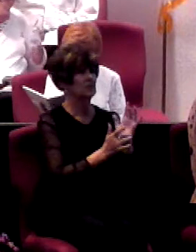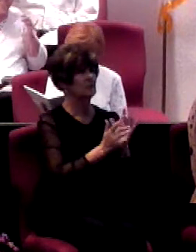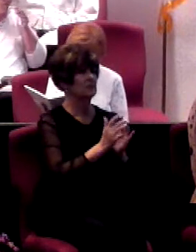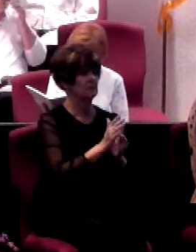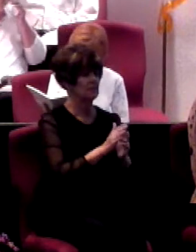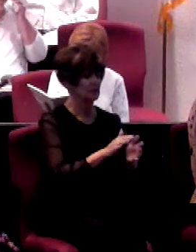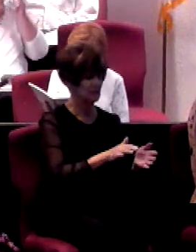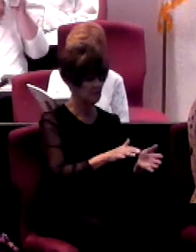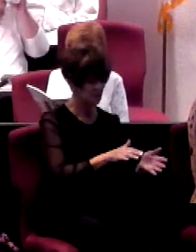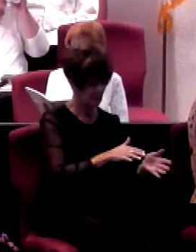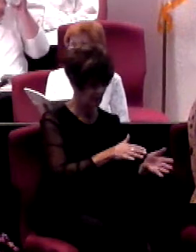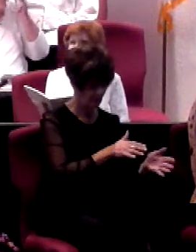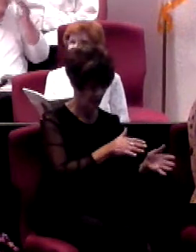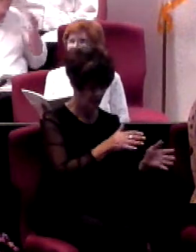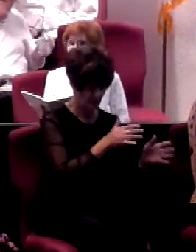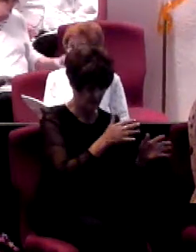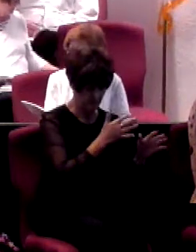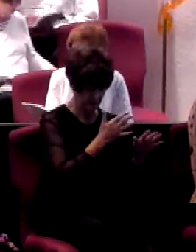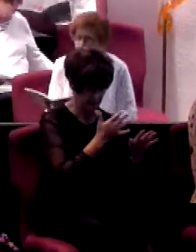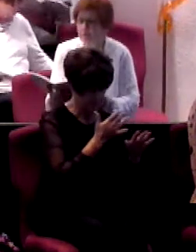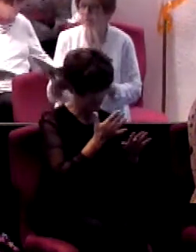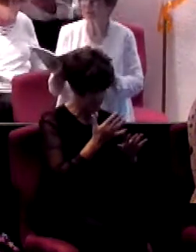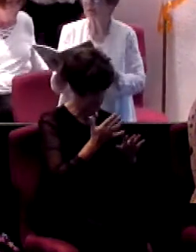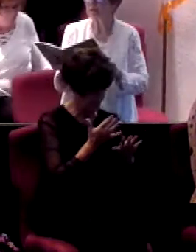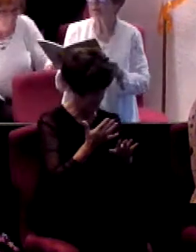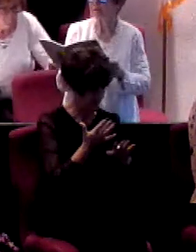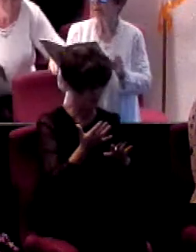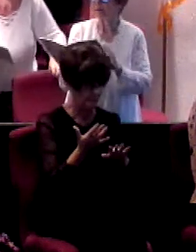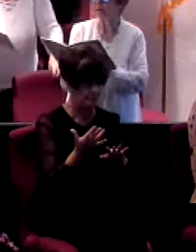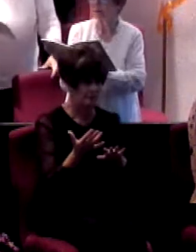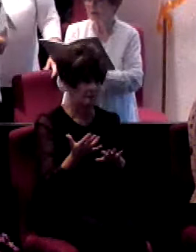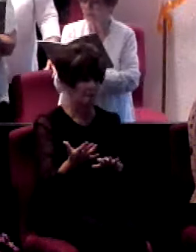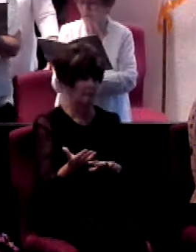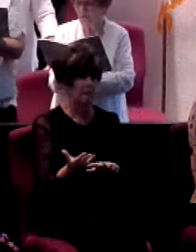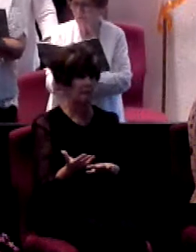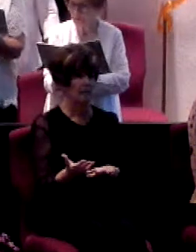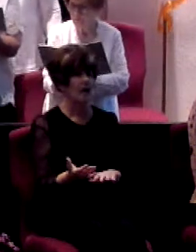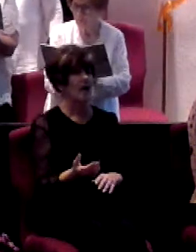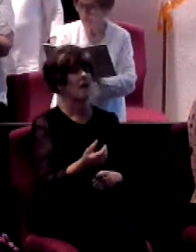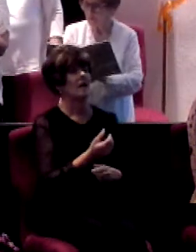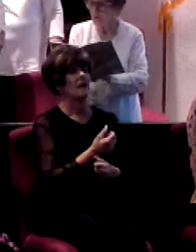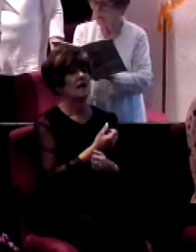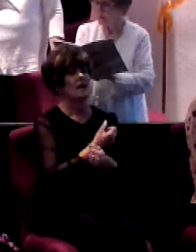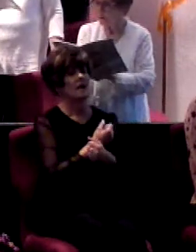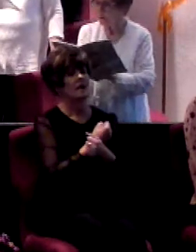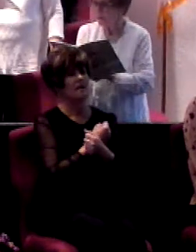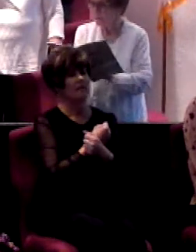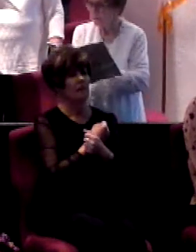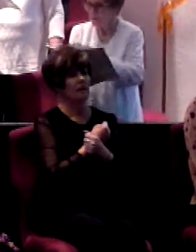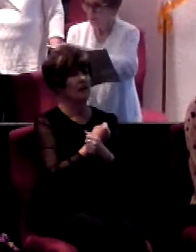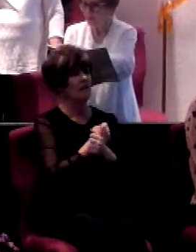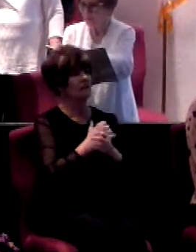Jesus died, and love's greatest story was